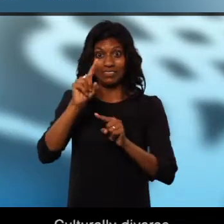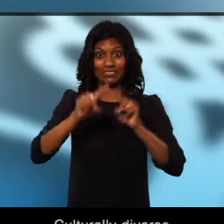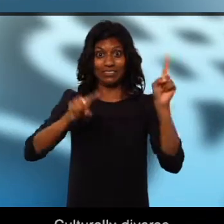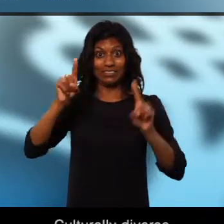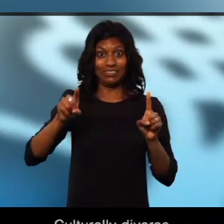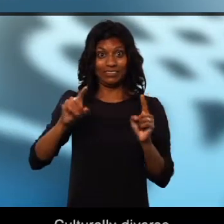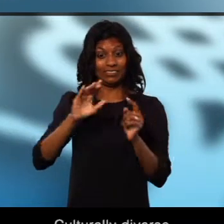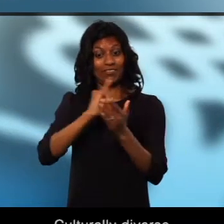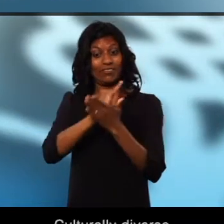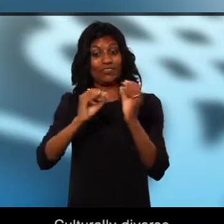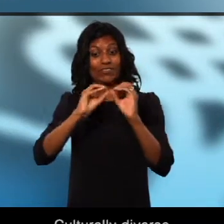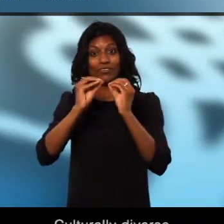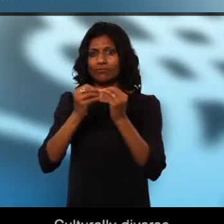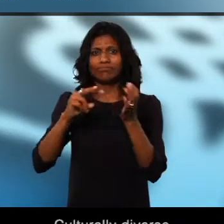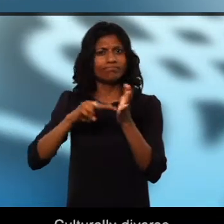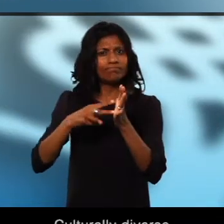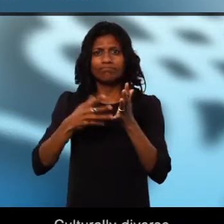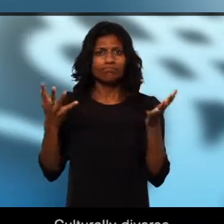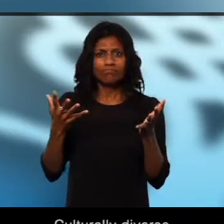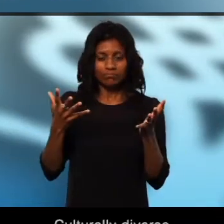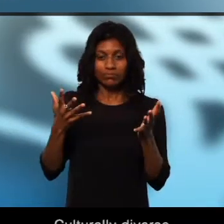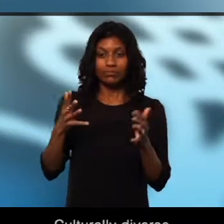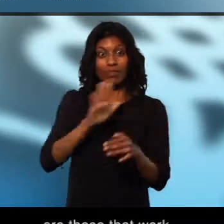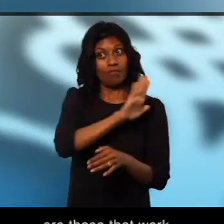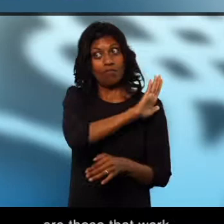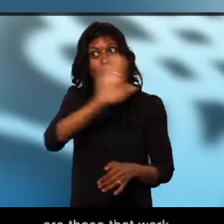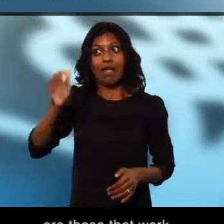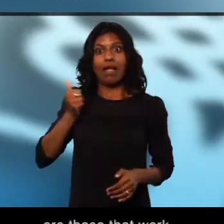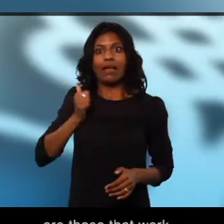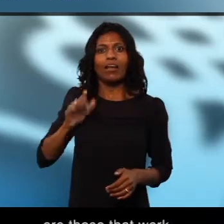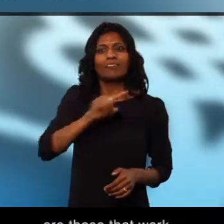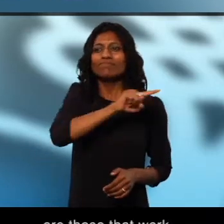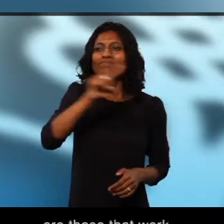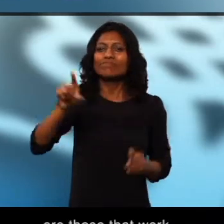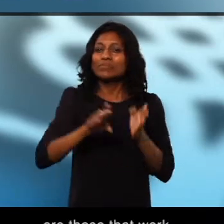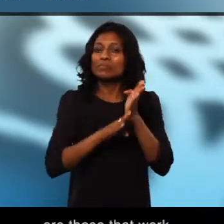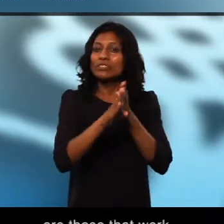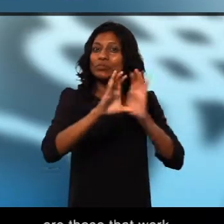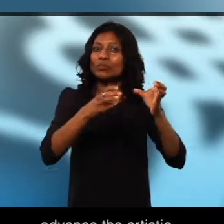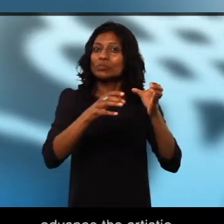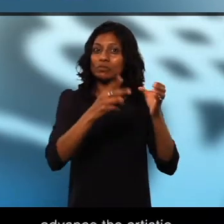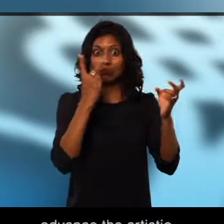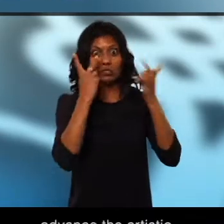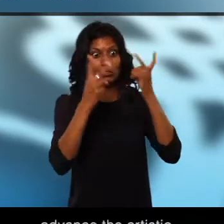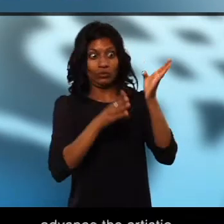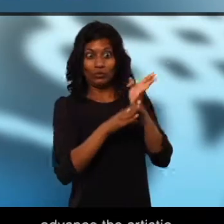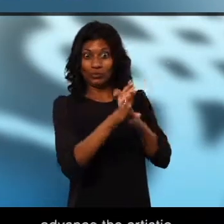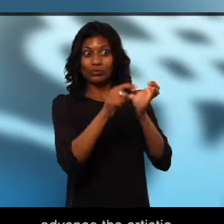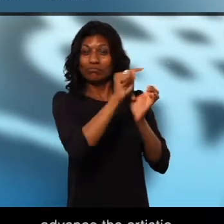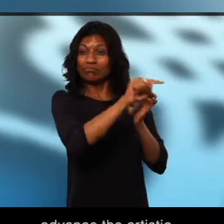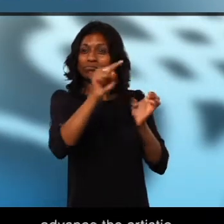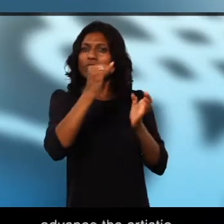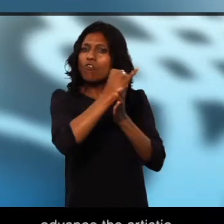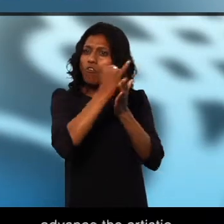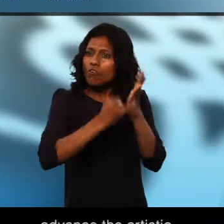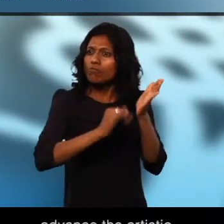Culturally diverse arts organizations are those that work primarily with and advance the artistic practices of